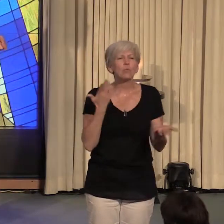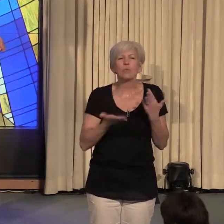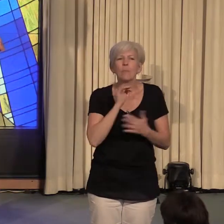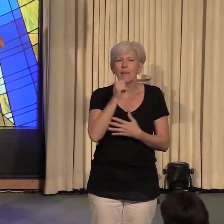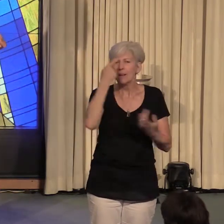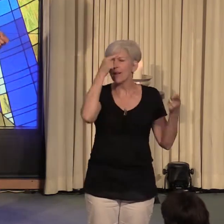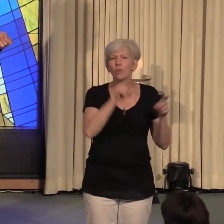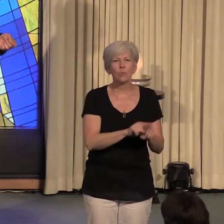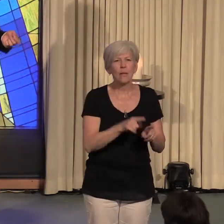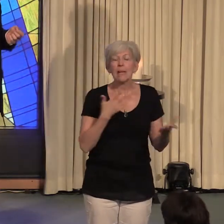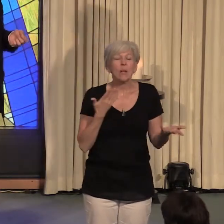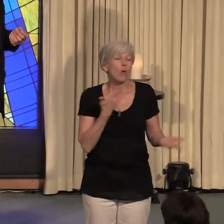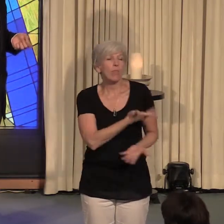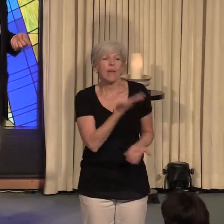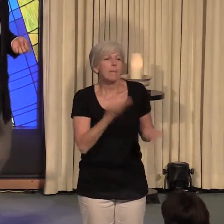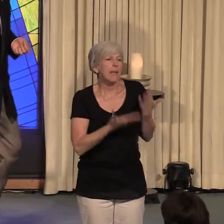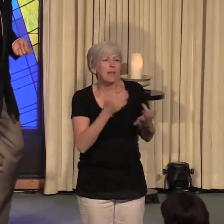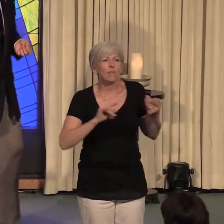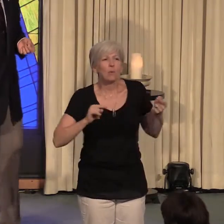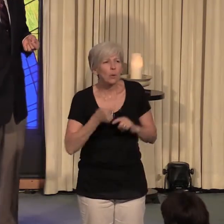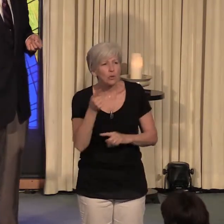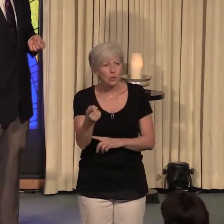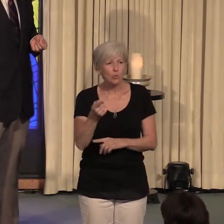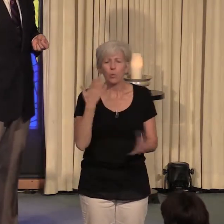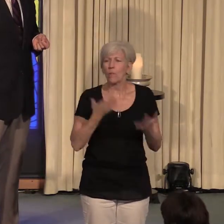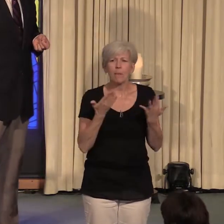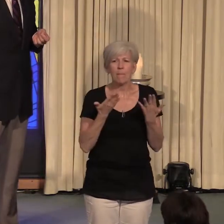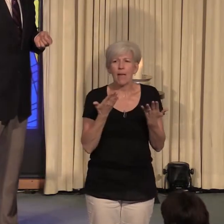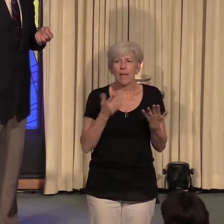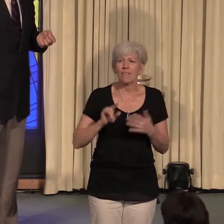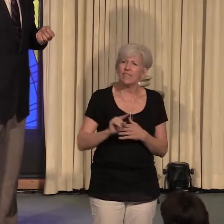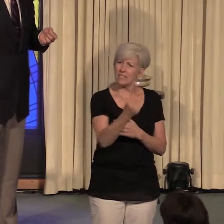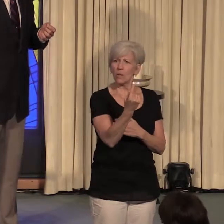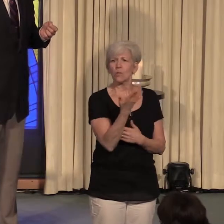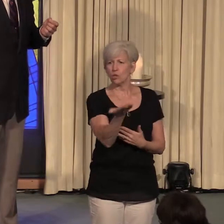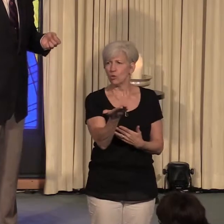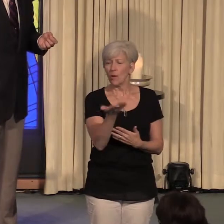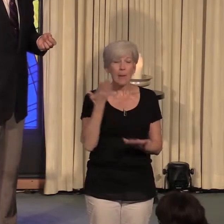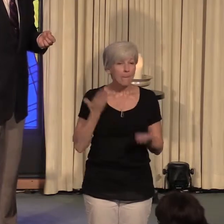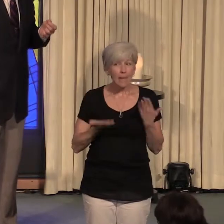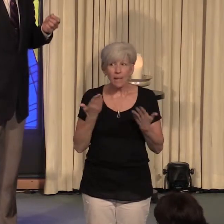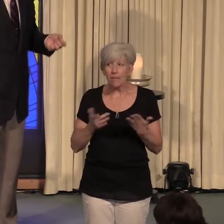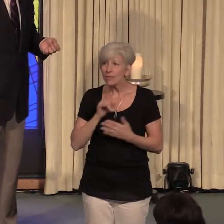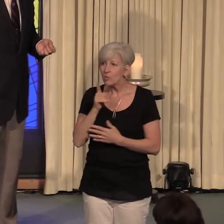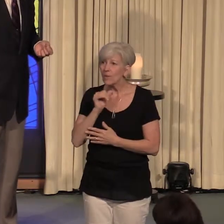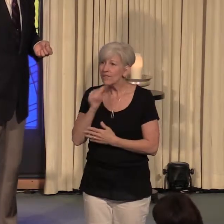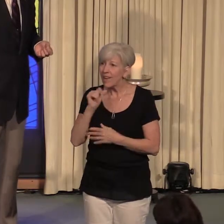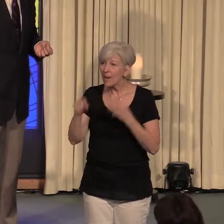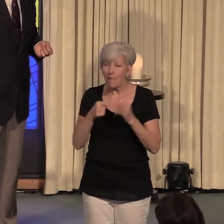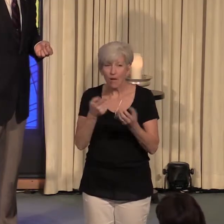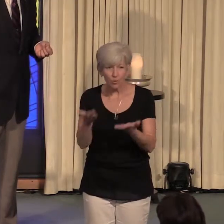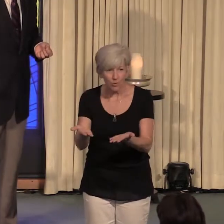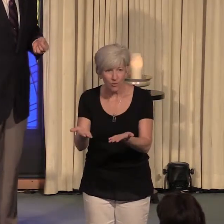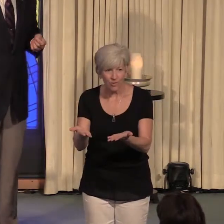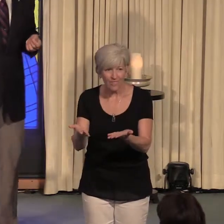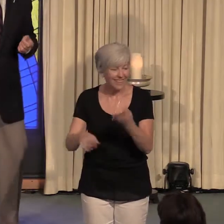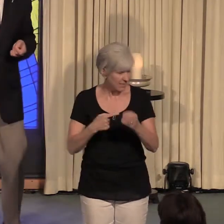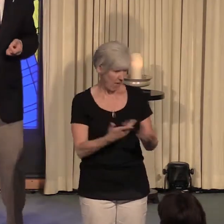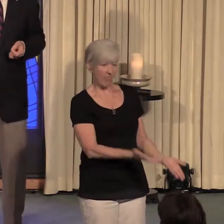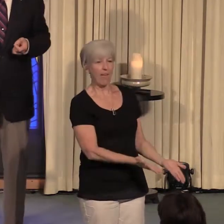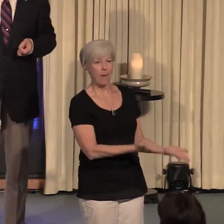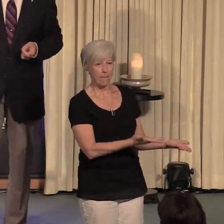may have hurt you, even though they may have insulted you, that maybe it's really not about you, it's about them. It's